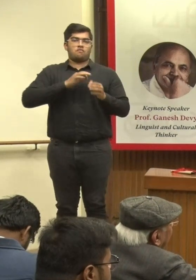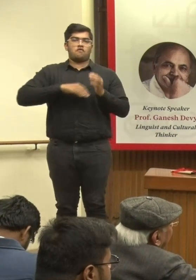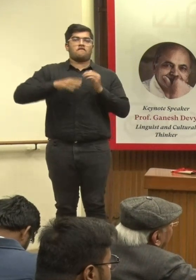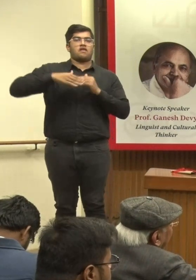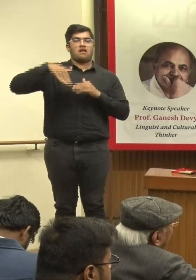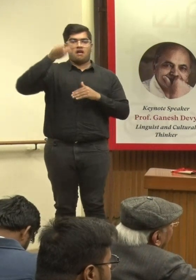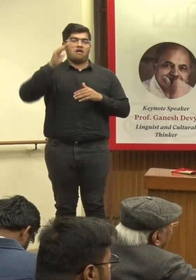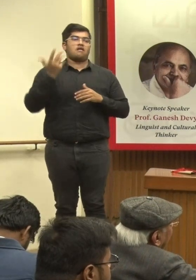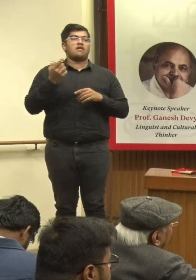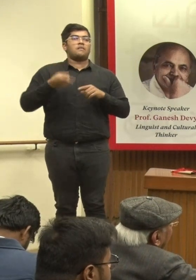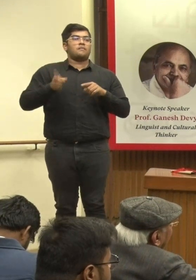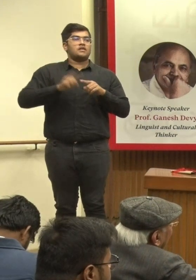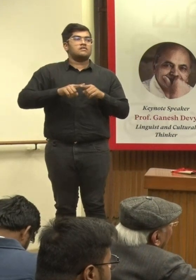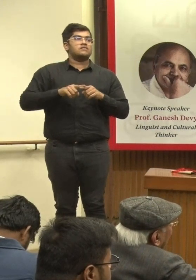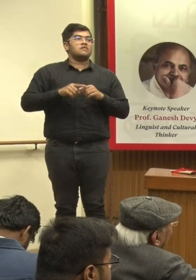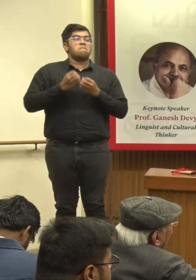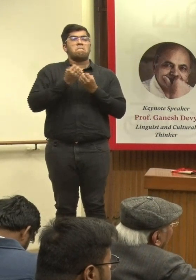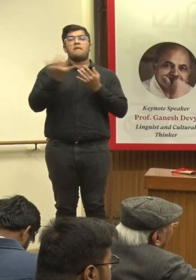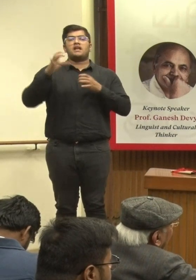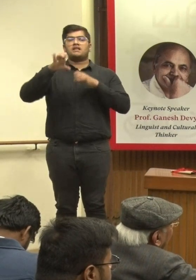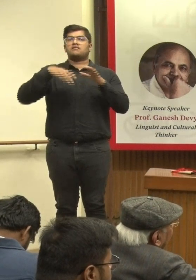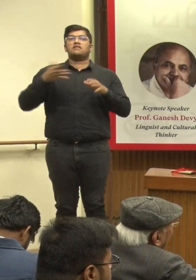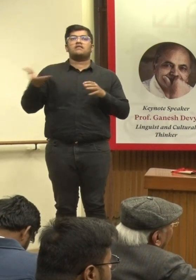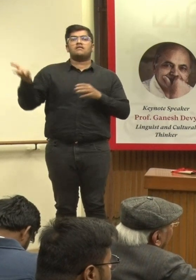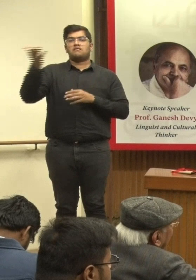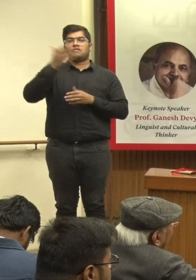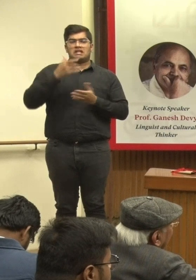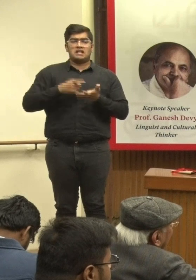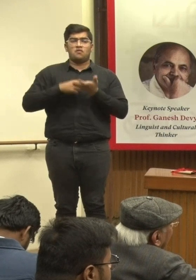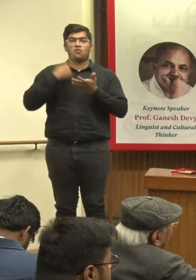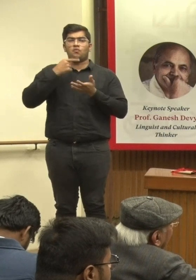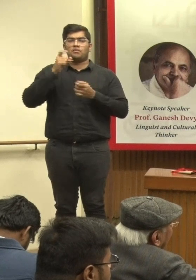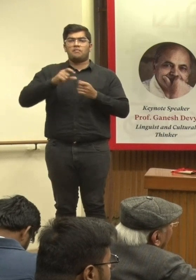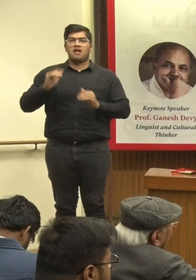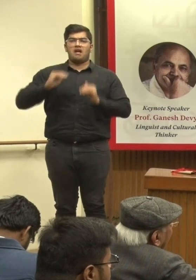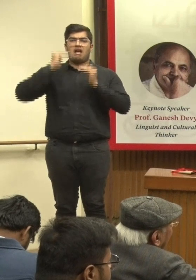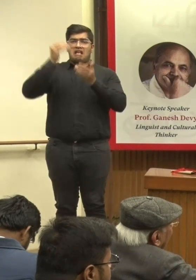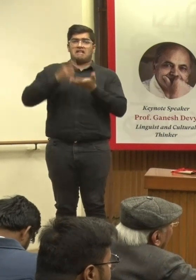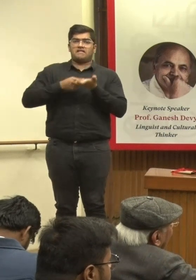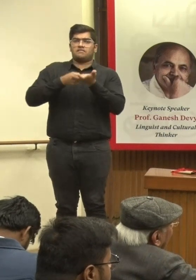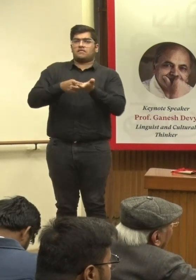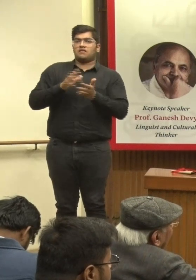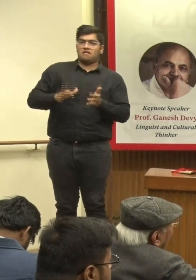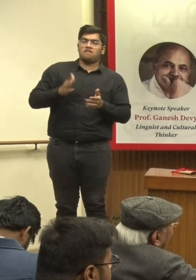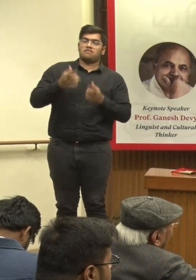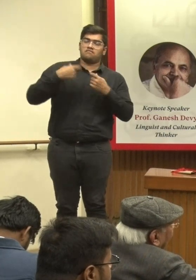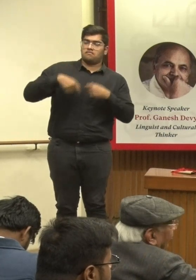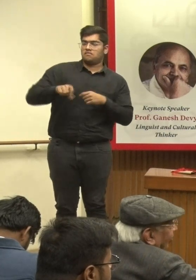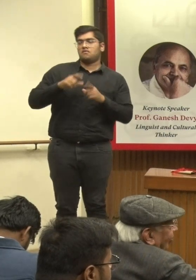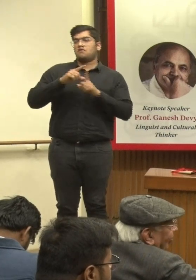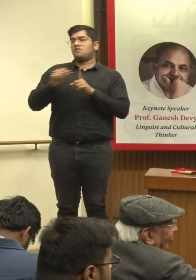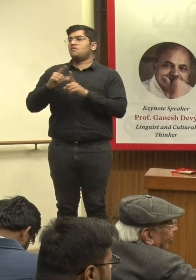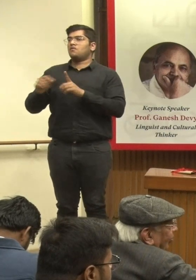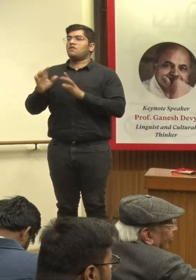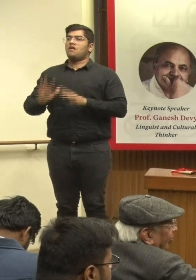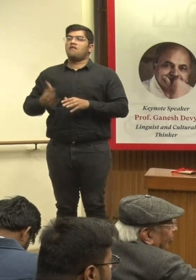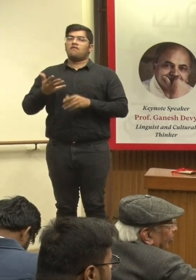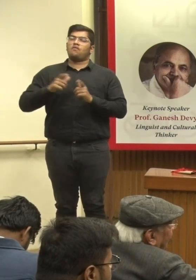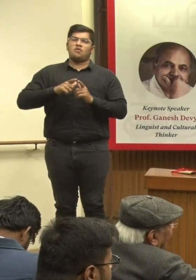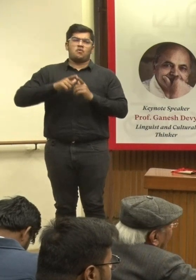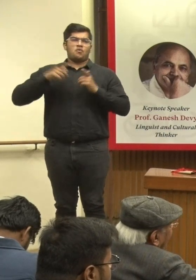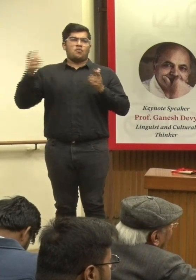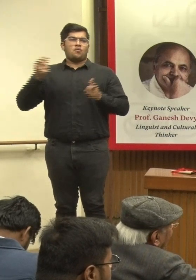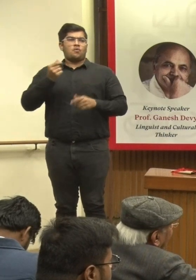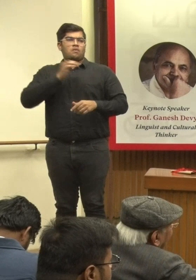very respectable people in most cities engage in that profession. These people were used with the nexus between